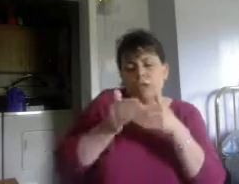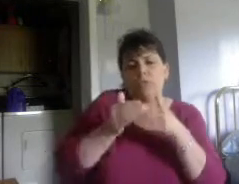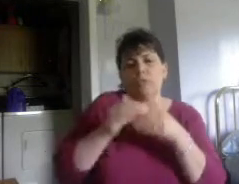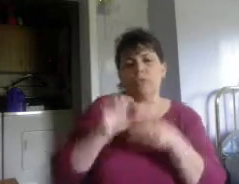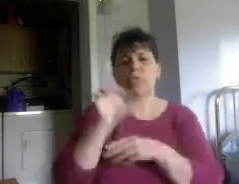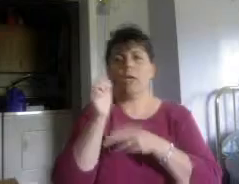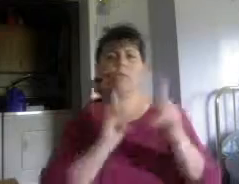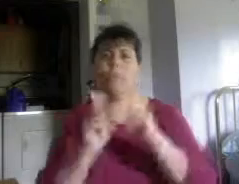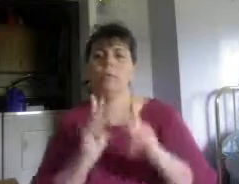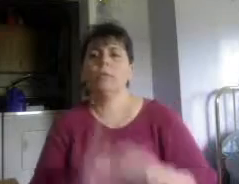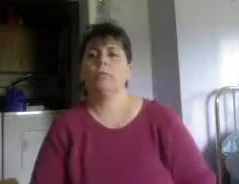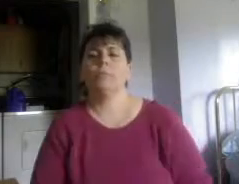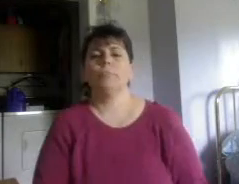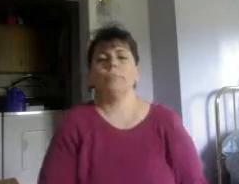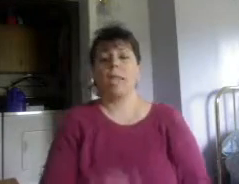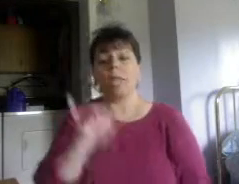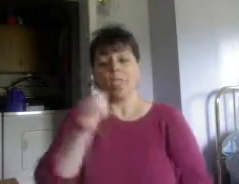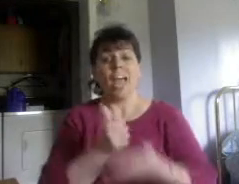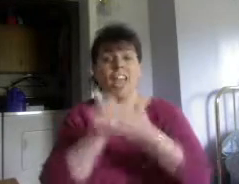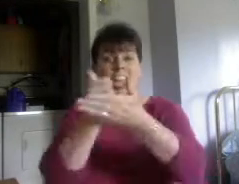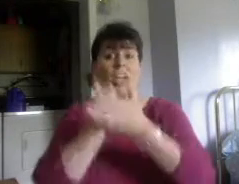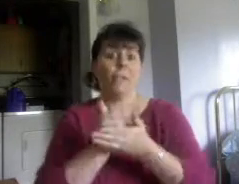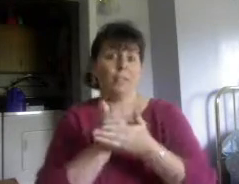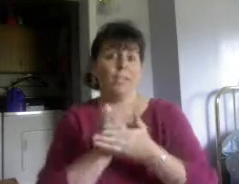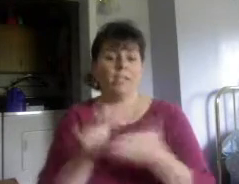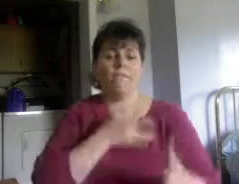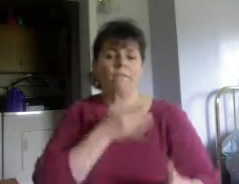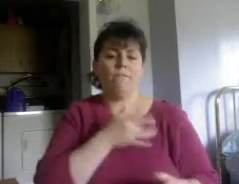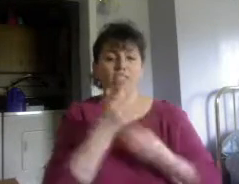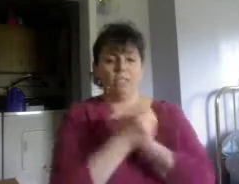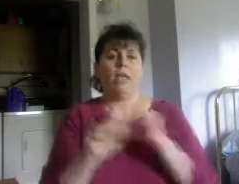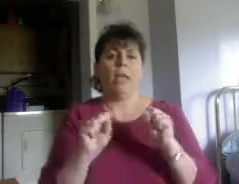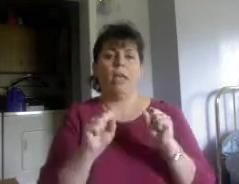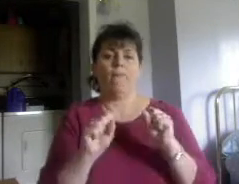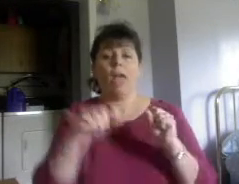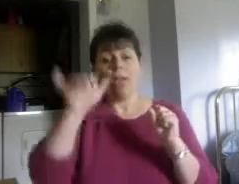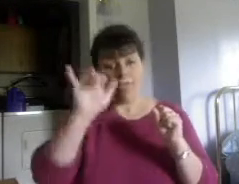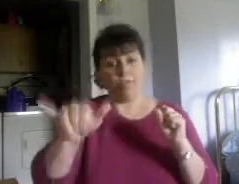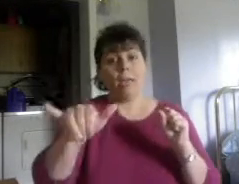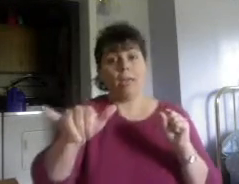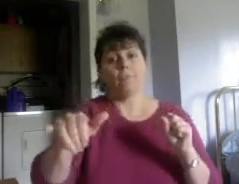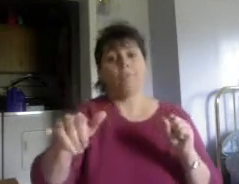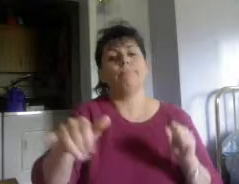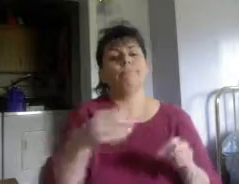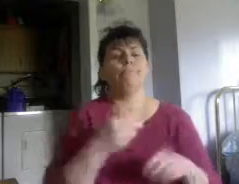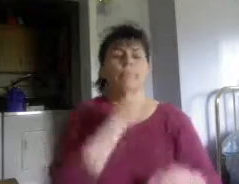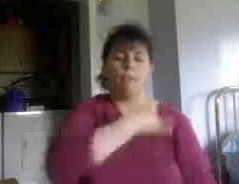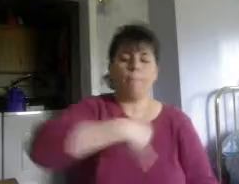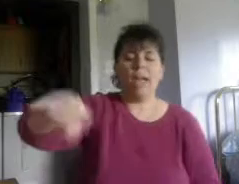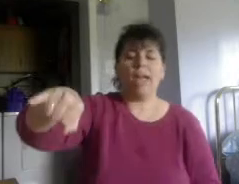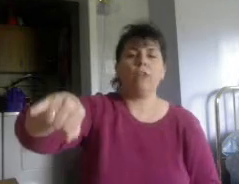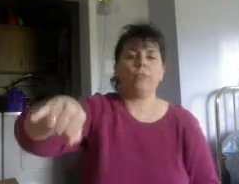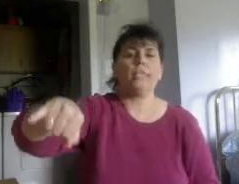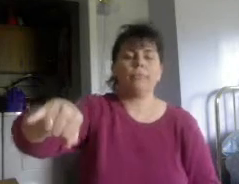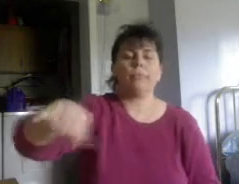feel safe. This is a boundary. So discussion questions you can ask with the kids. You can talk with them a